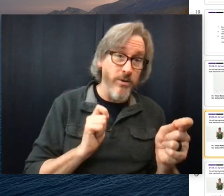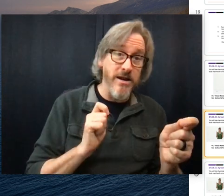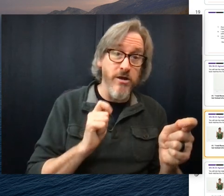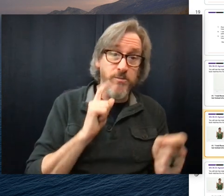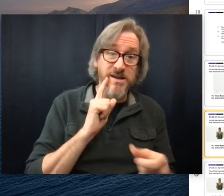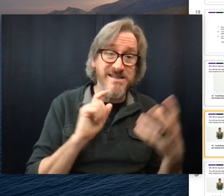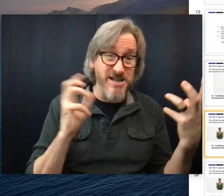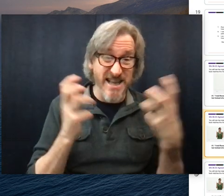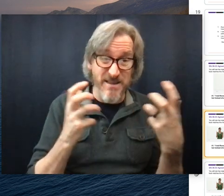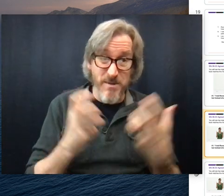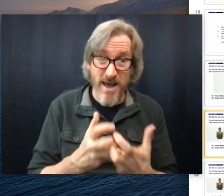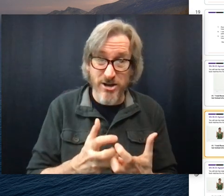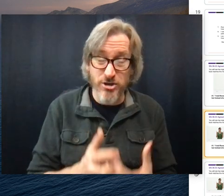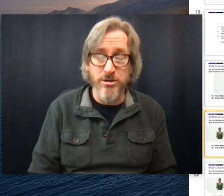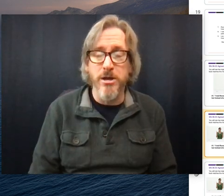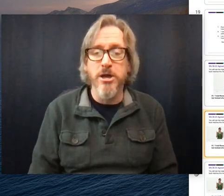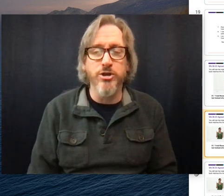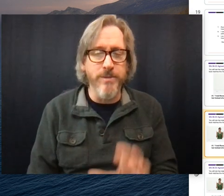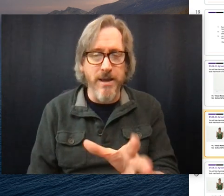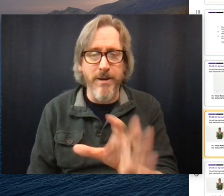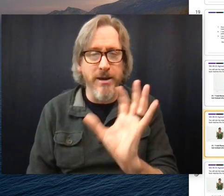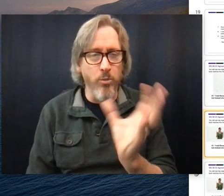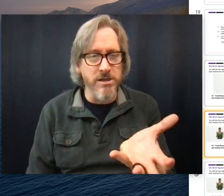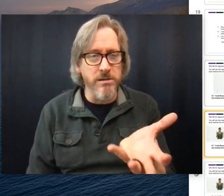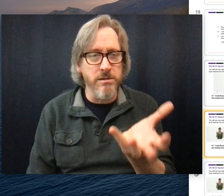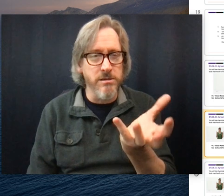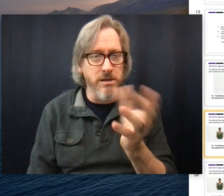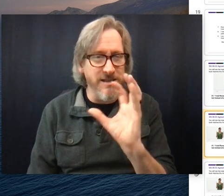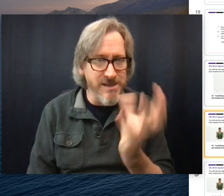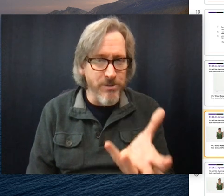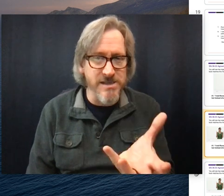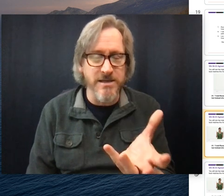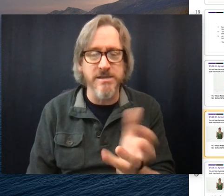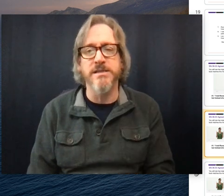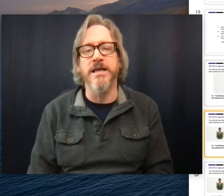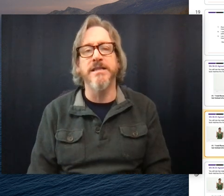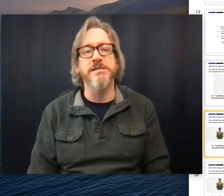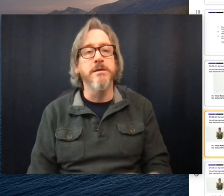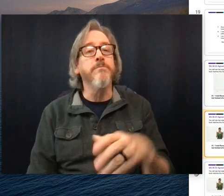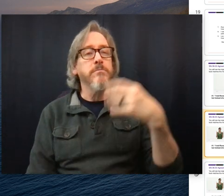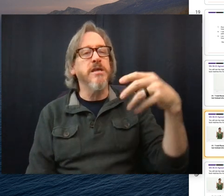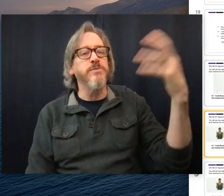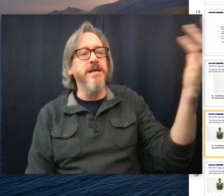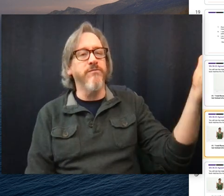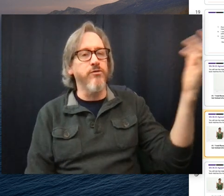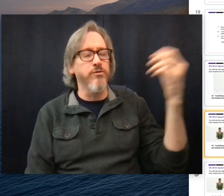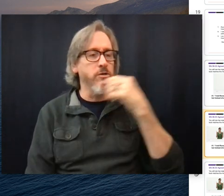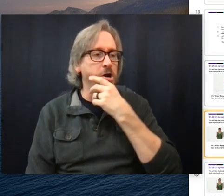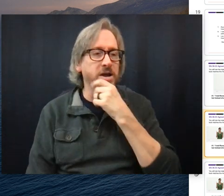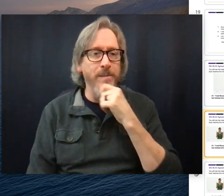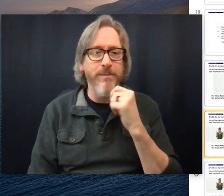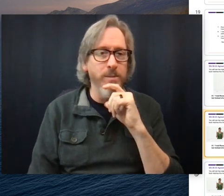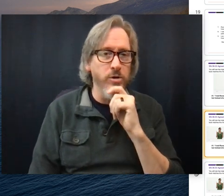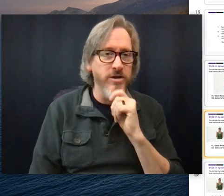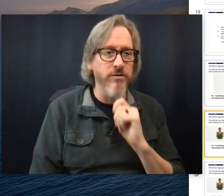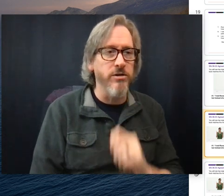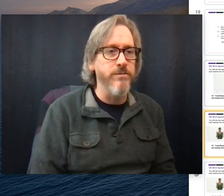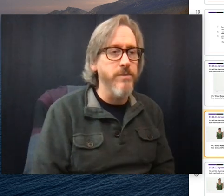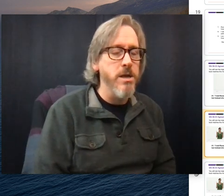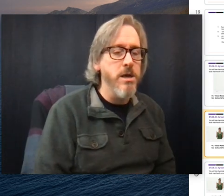and slowing down other places to get them to match. Shouldn't be that bad in simple sentences like this. As we get further along, it may be